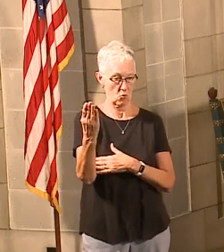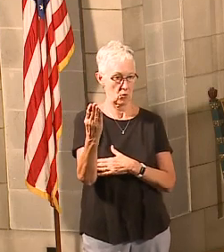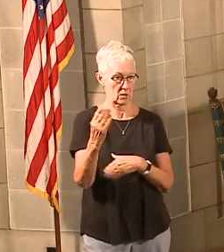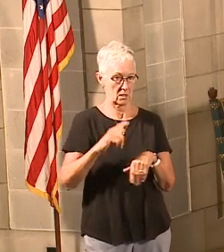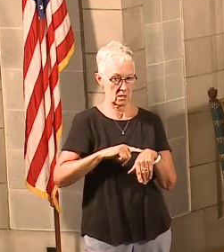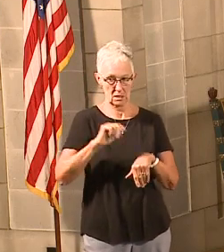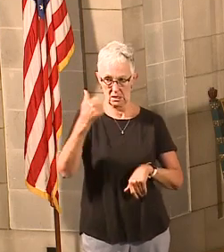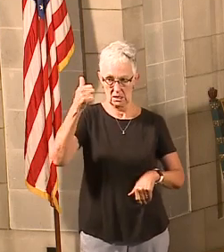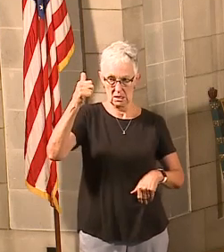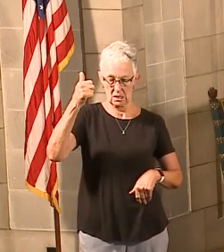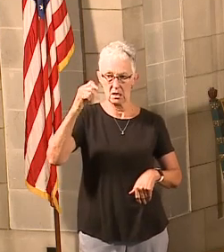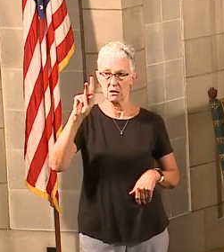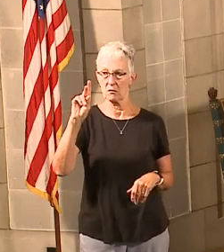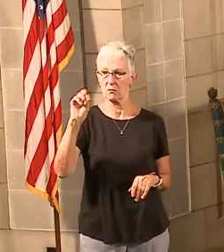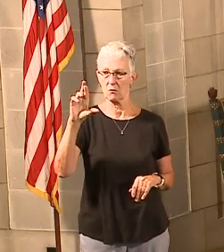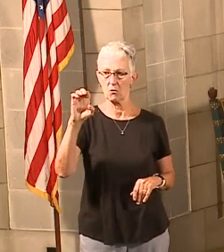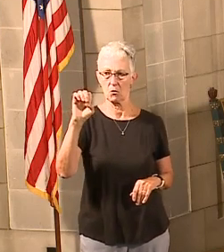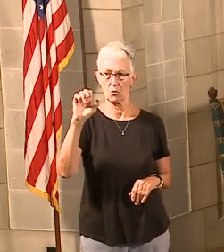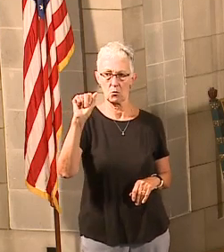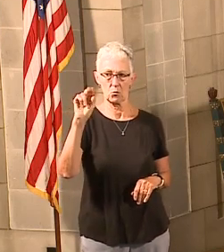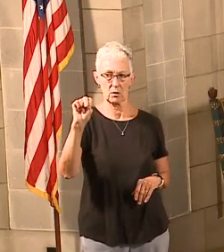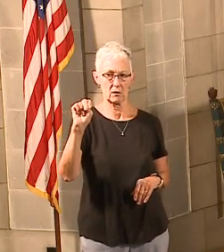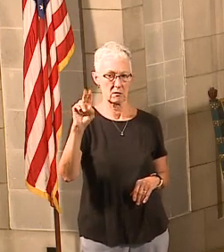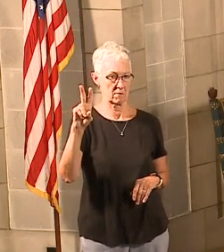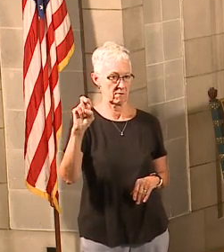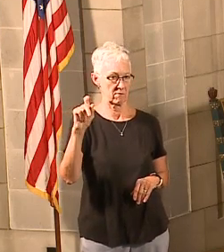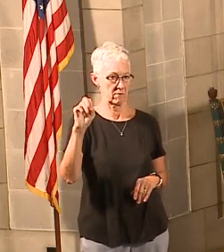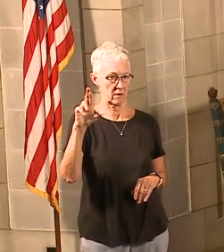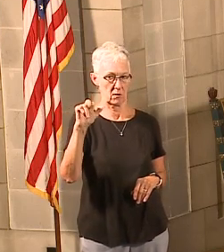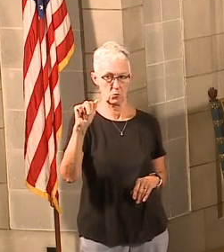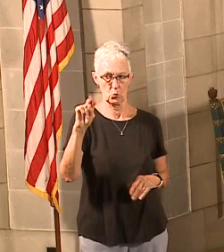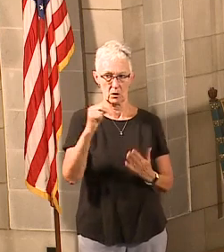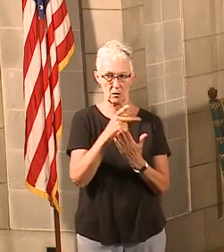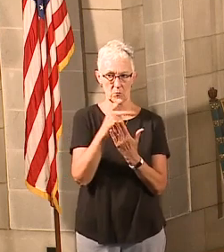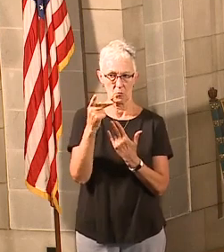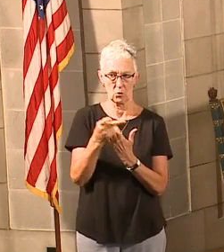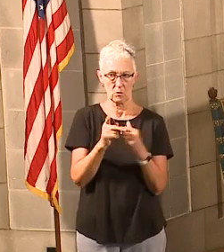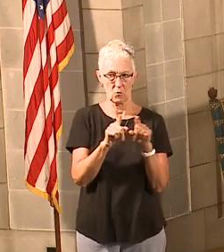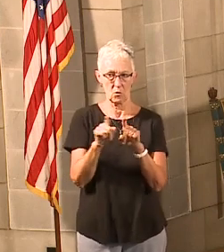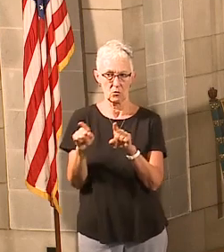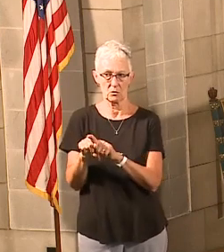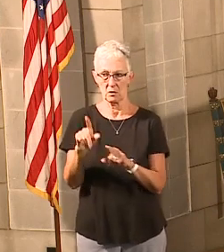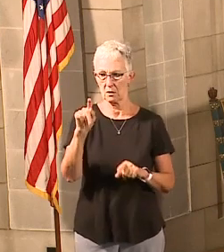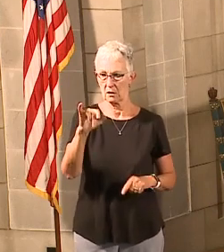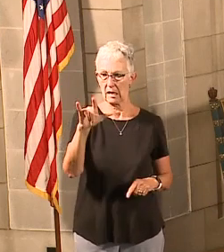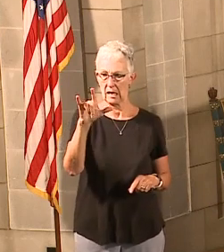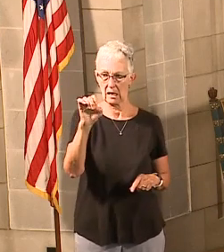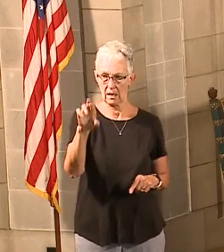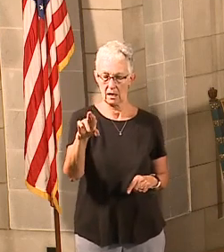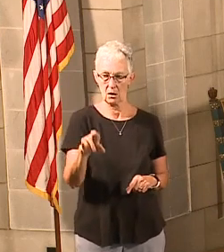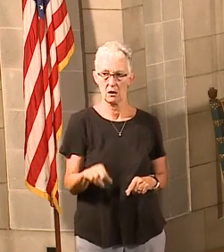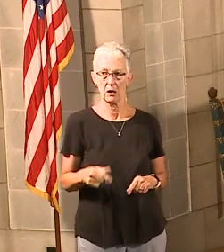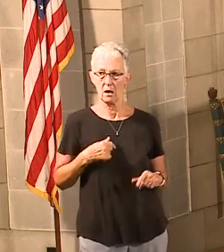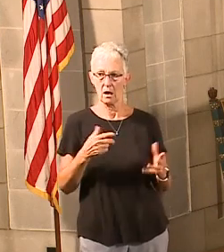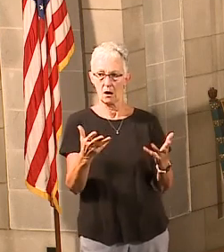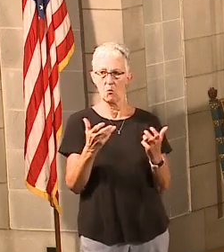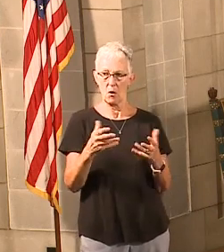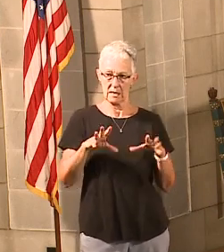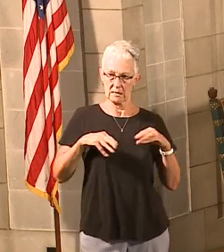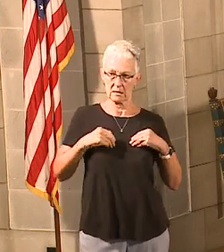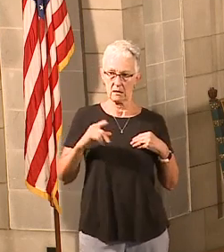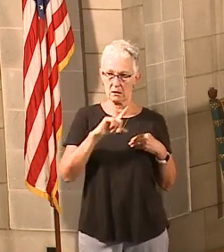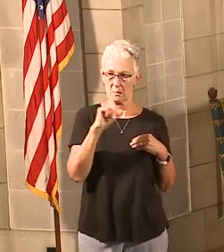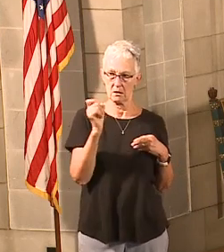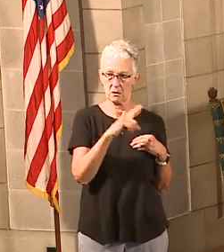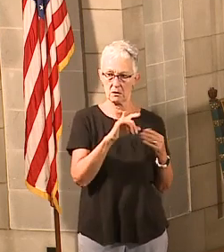veterans program as well. So with that, Taylor, what I would like to do is hit the questions that were submitted in